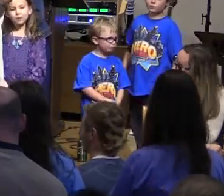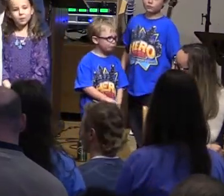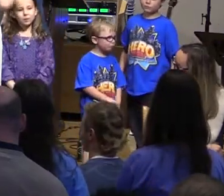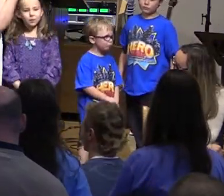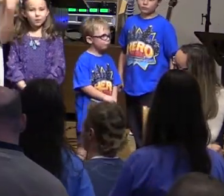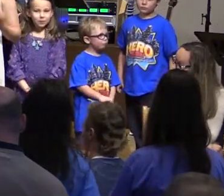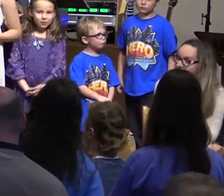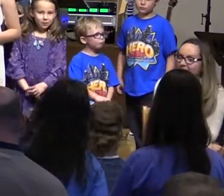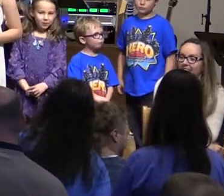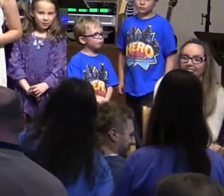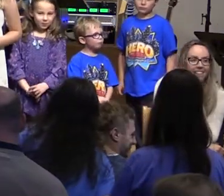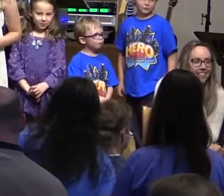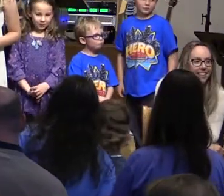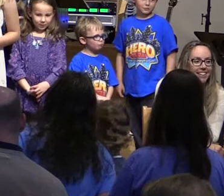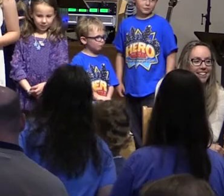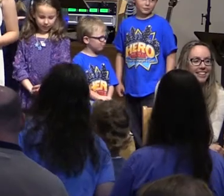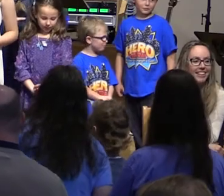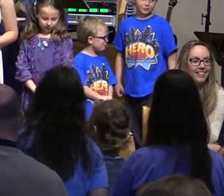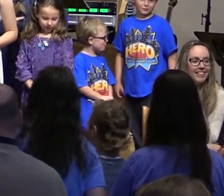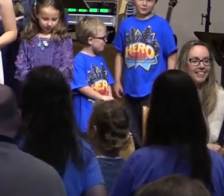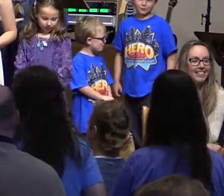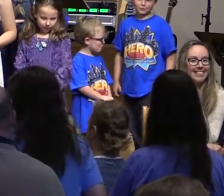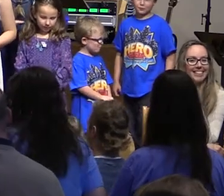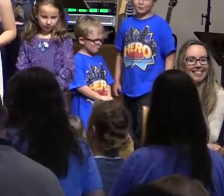Good after the marathon. Yeah, tomorrow. You're not limping.